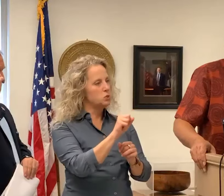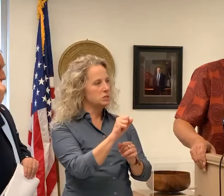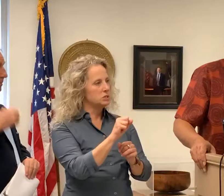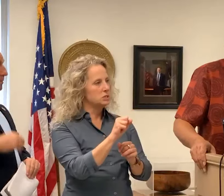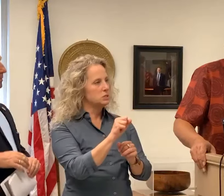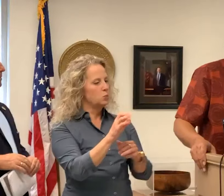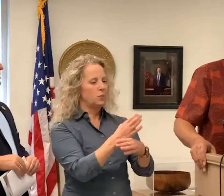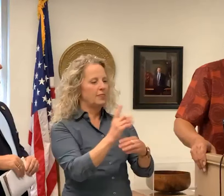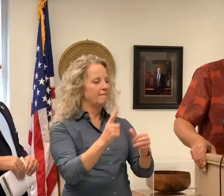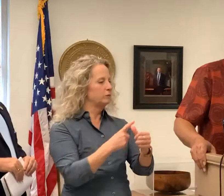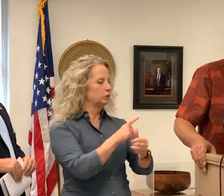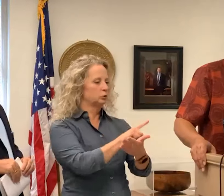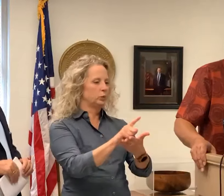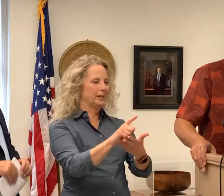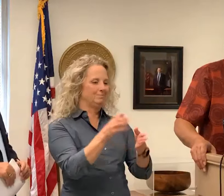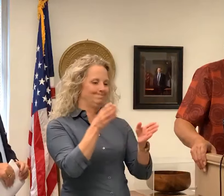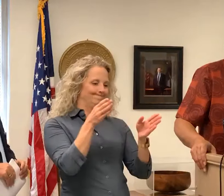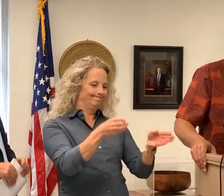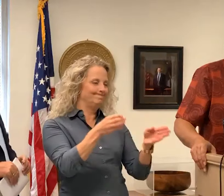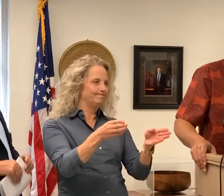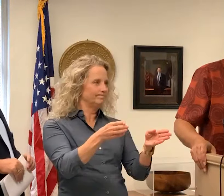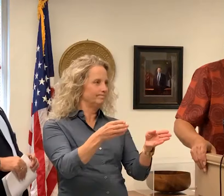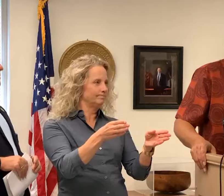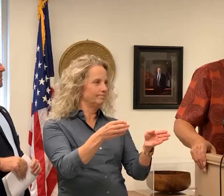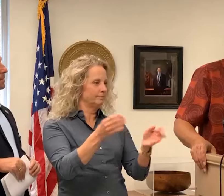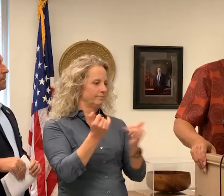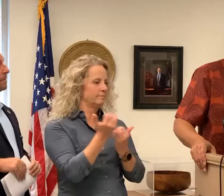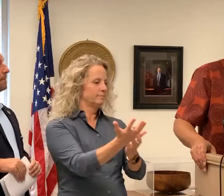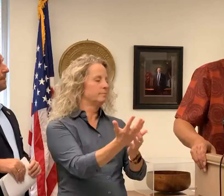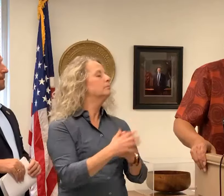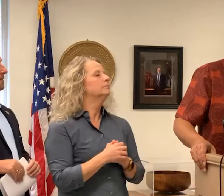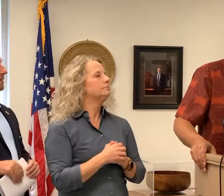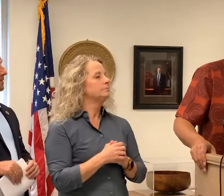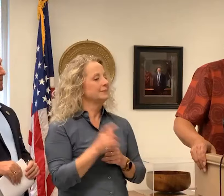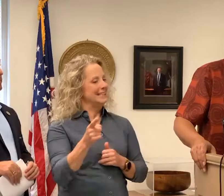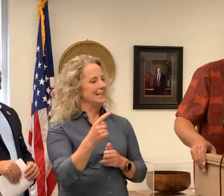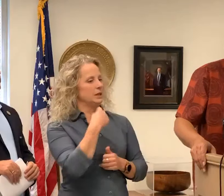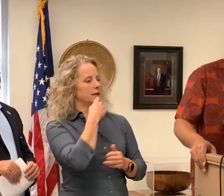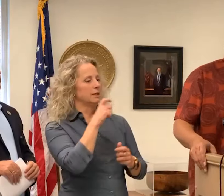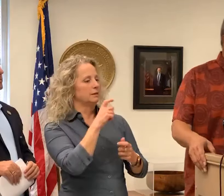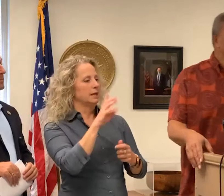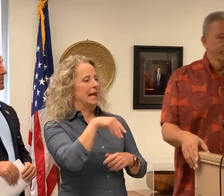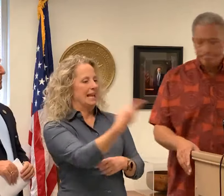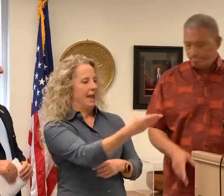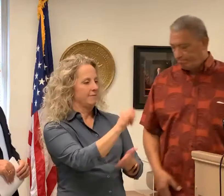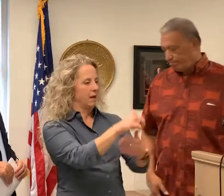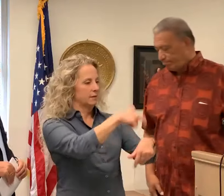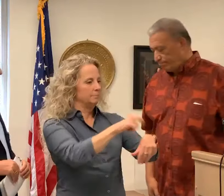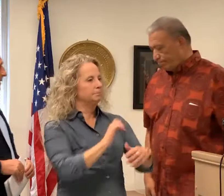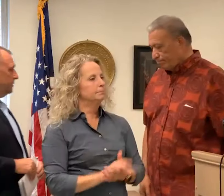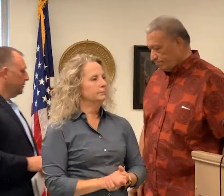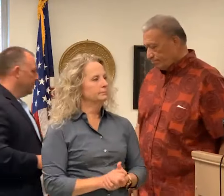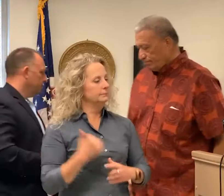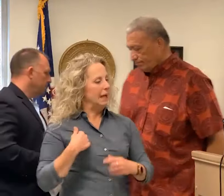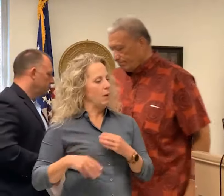was within the first week of what happened. He gave that time.